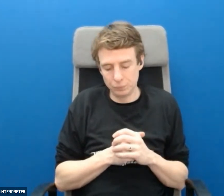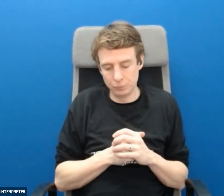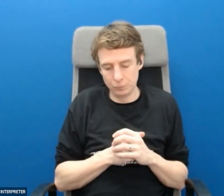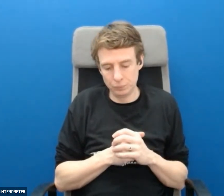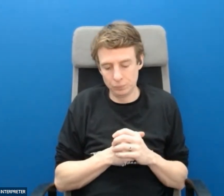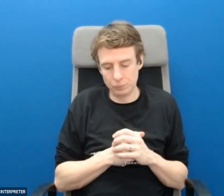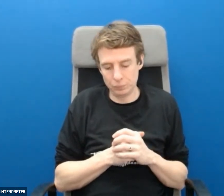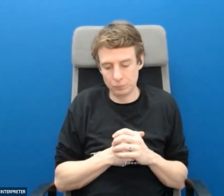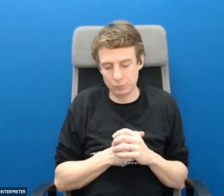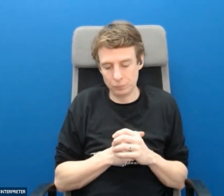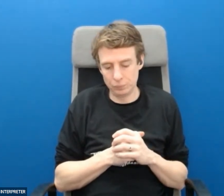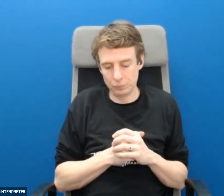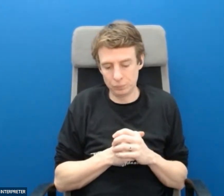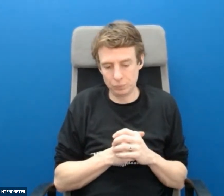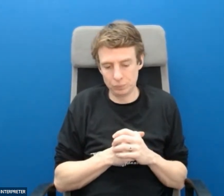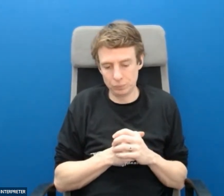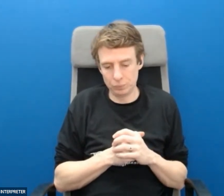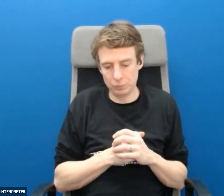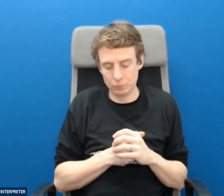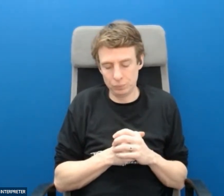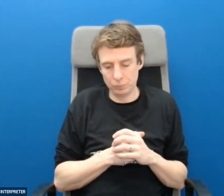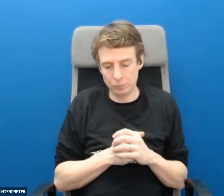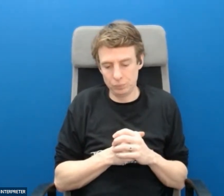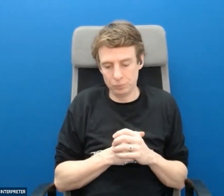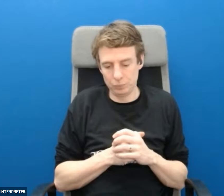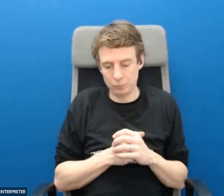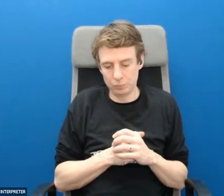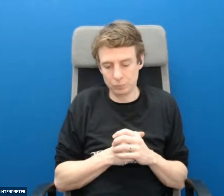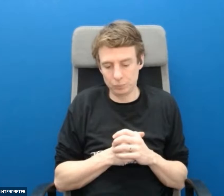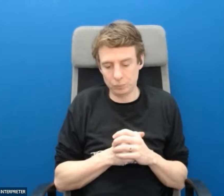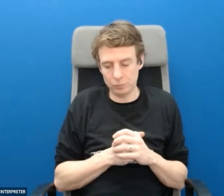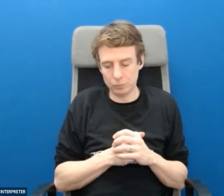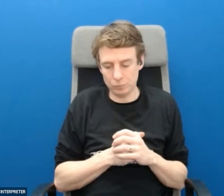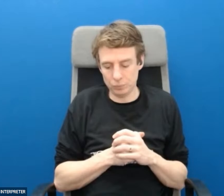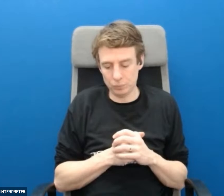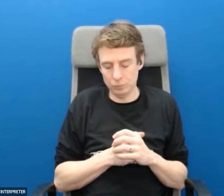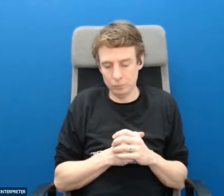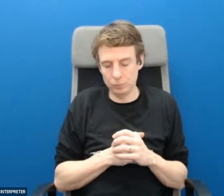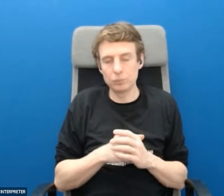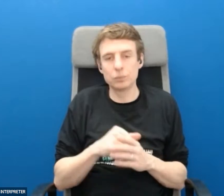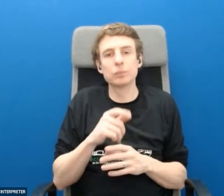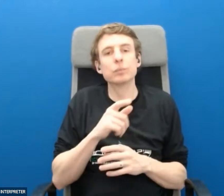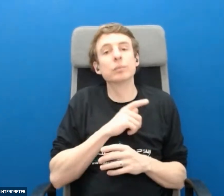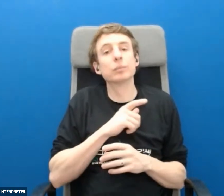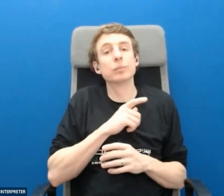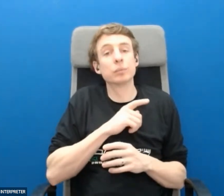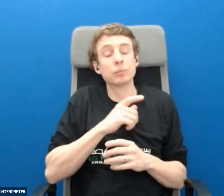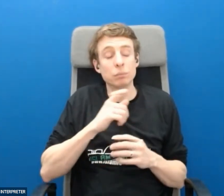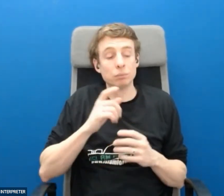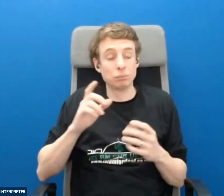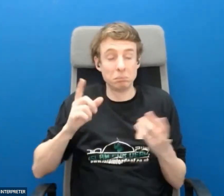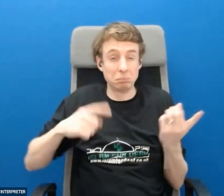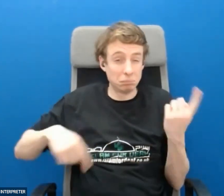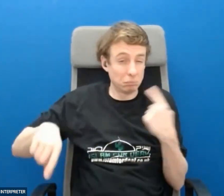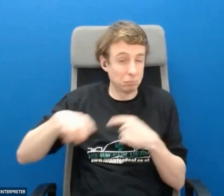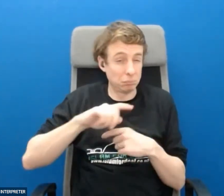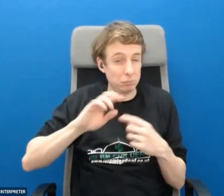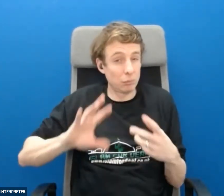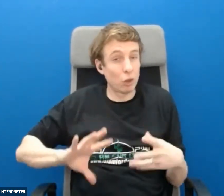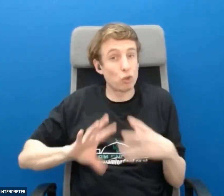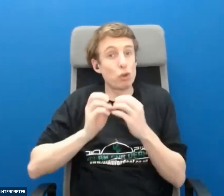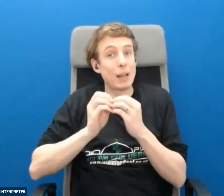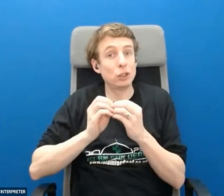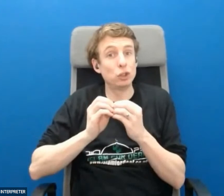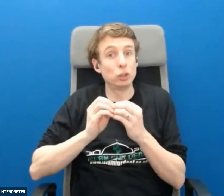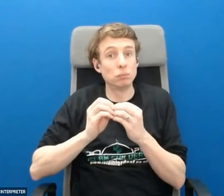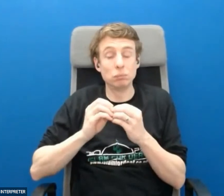the creation in their entirety, from the beginning of man to the end, they've been created for one